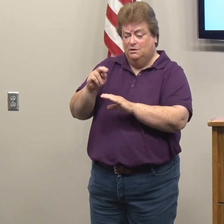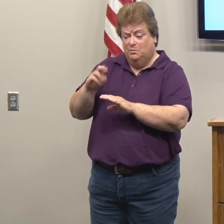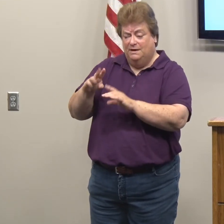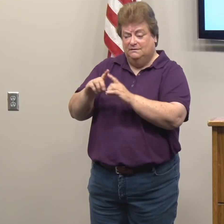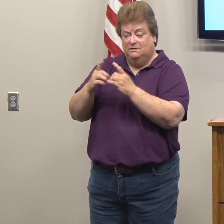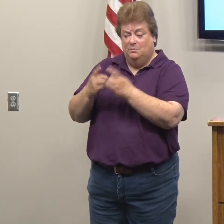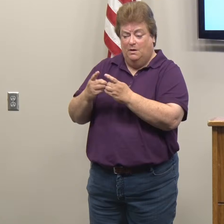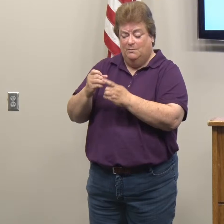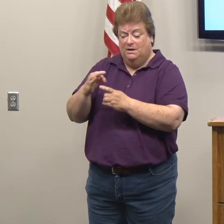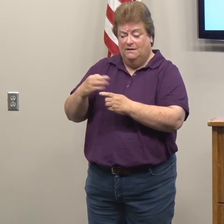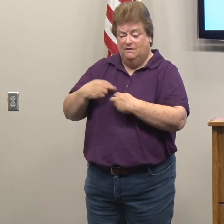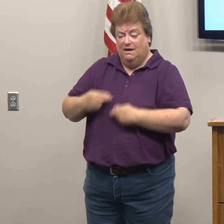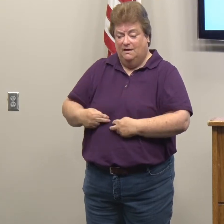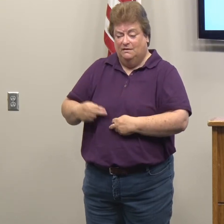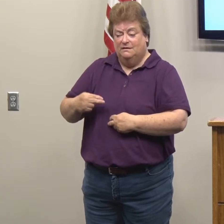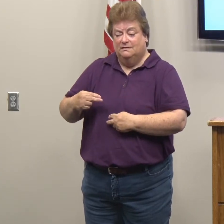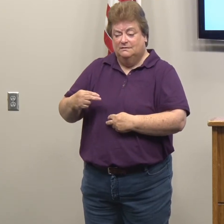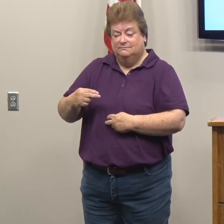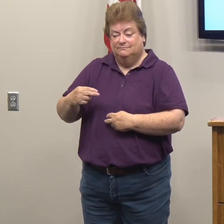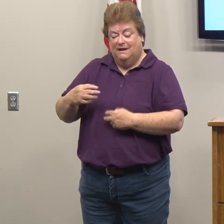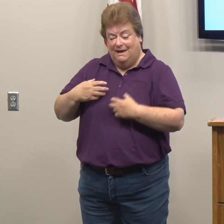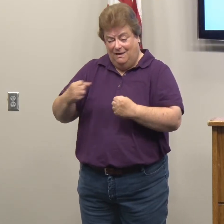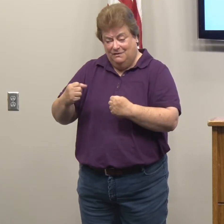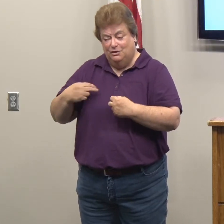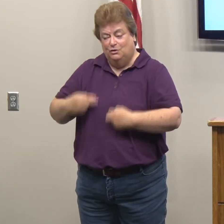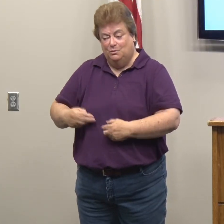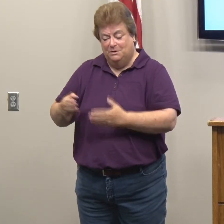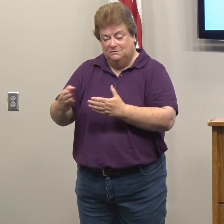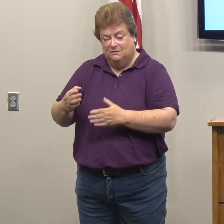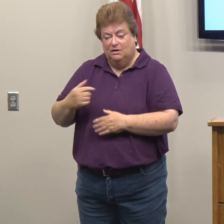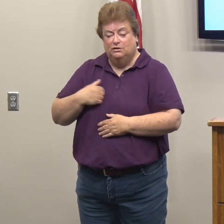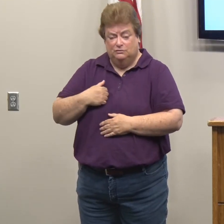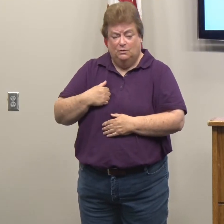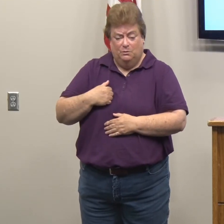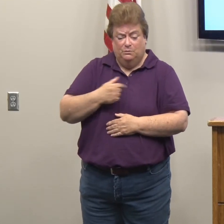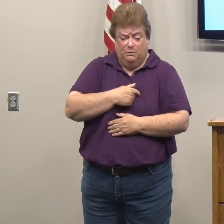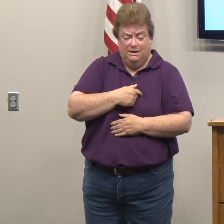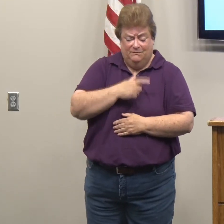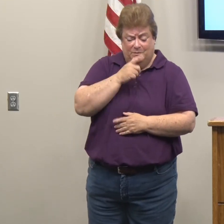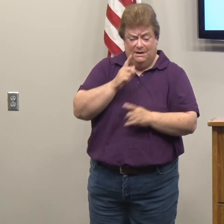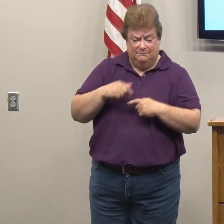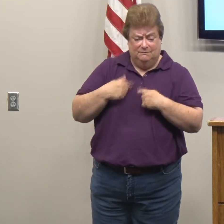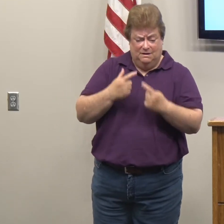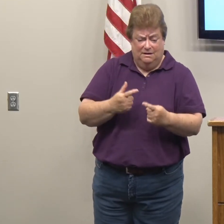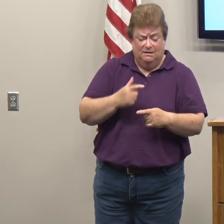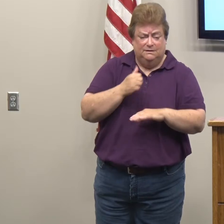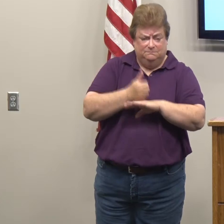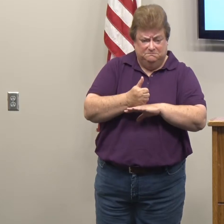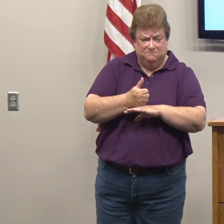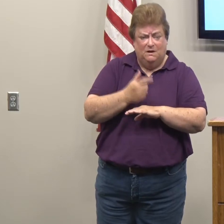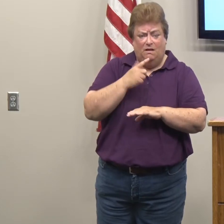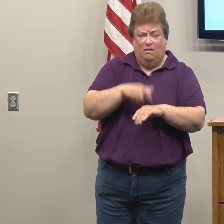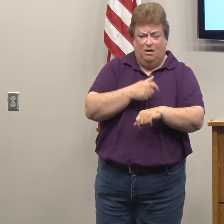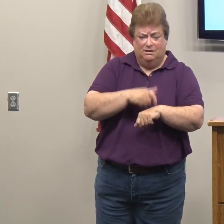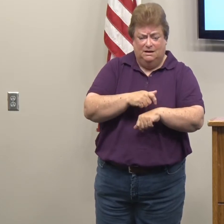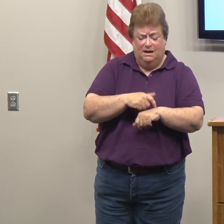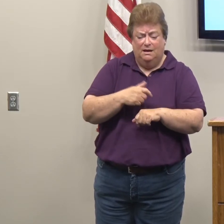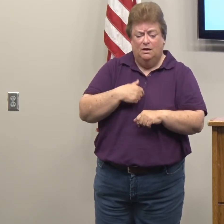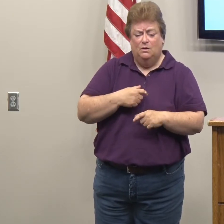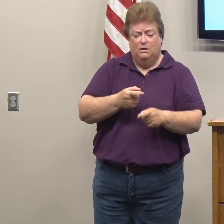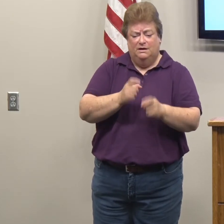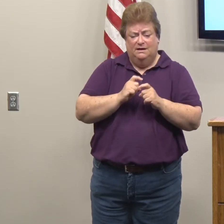Human Services. So we've been in existence for a long time, and in the statutes, we are granted